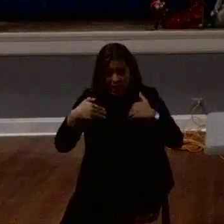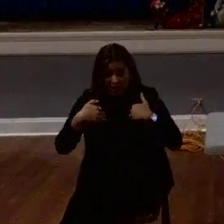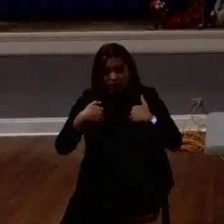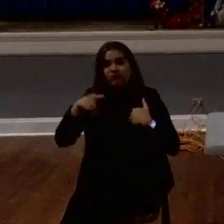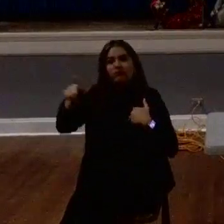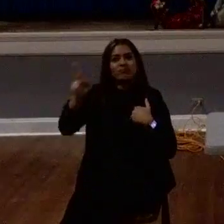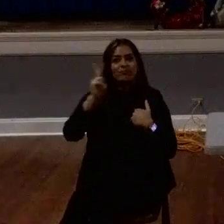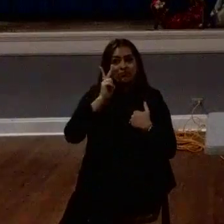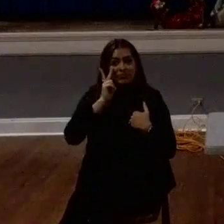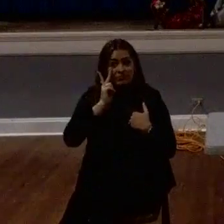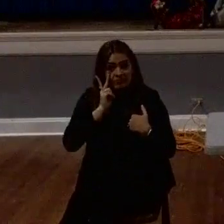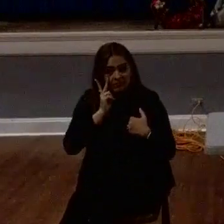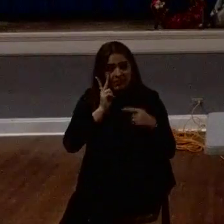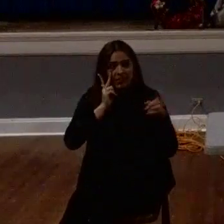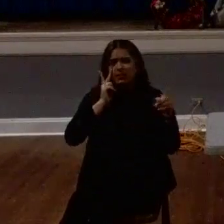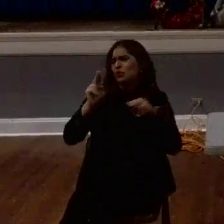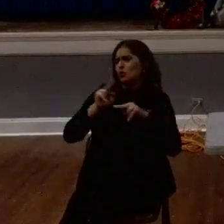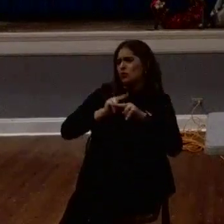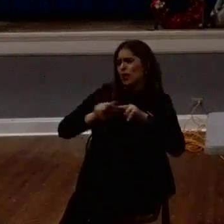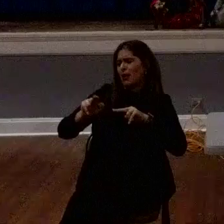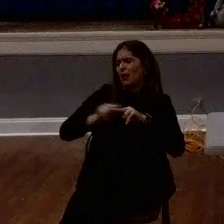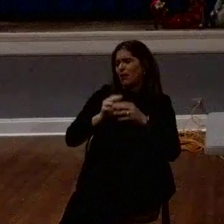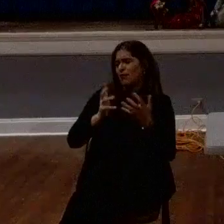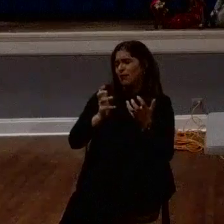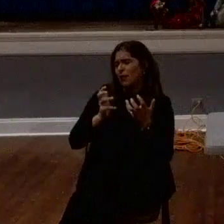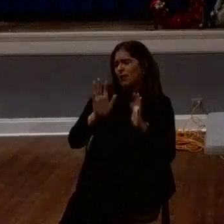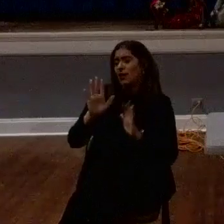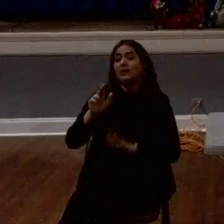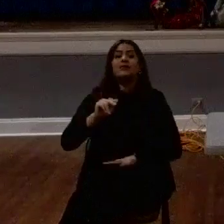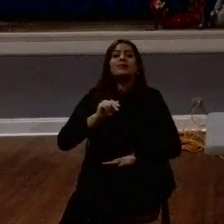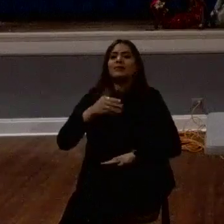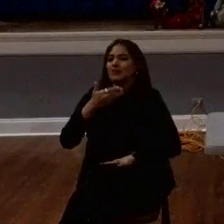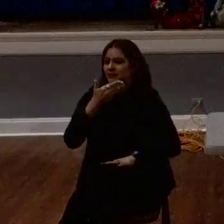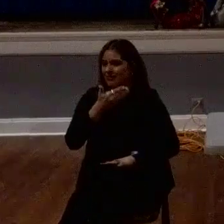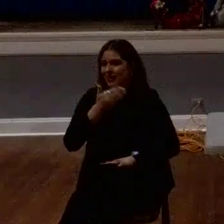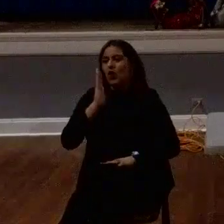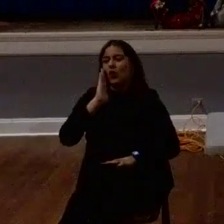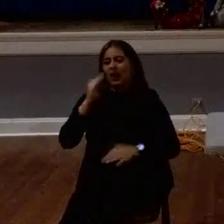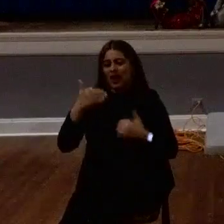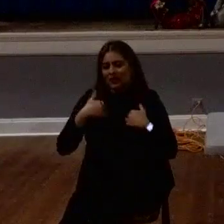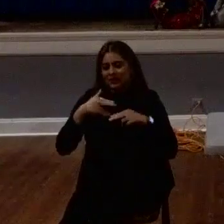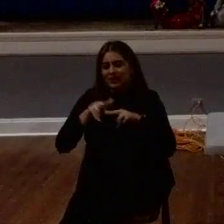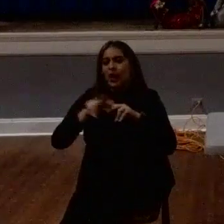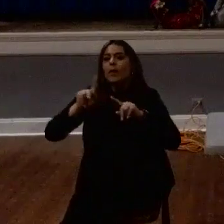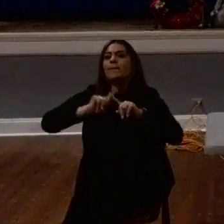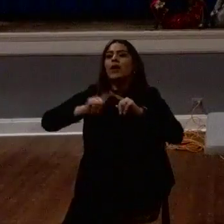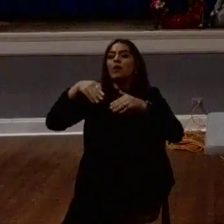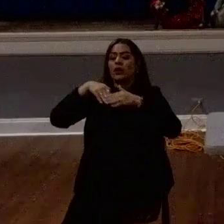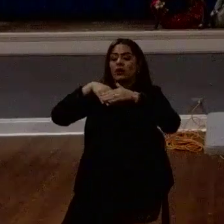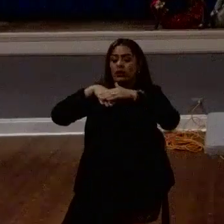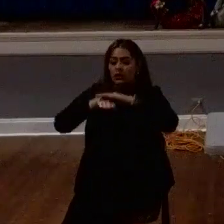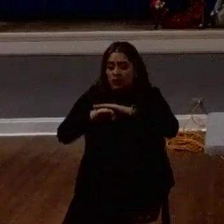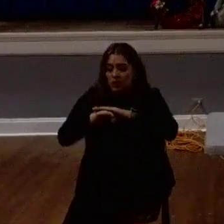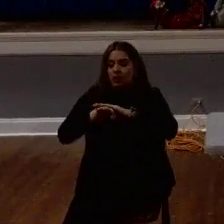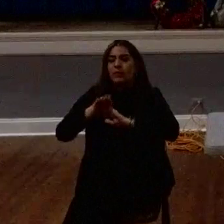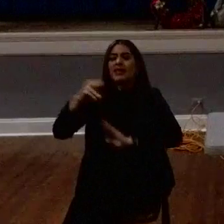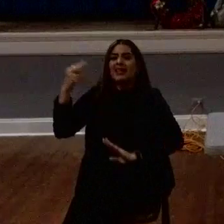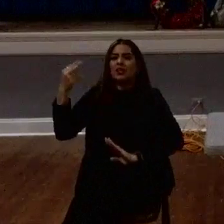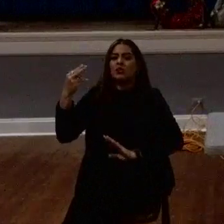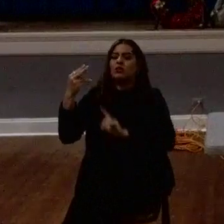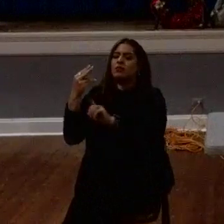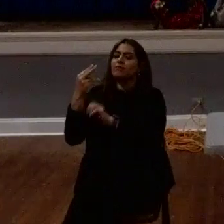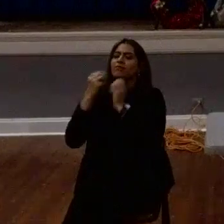You'll see. We want the trains. The trains will be there. But the entrance, but we want to have the history.